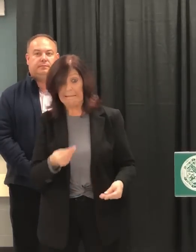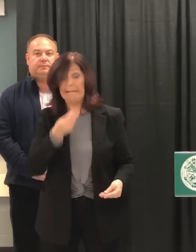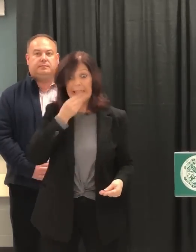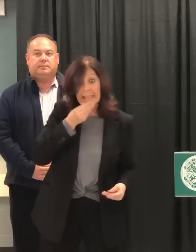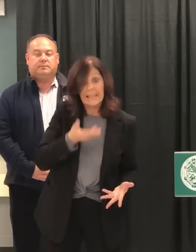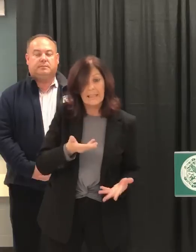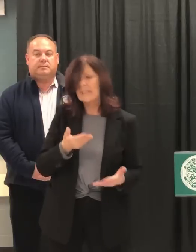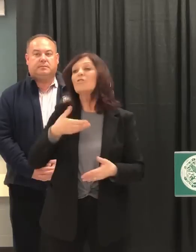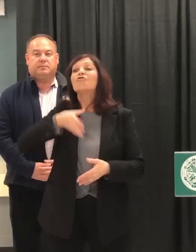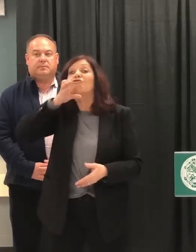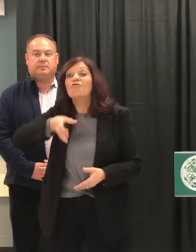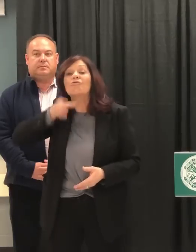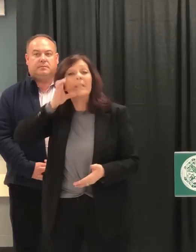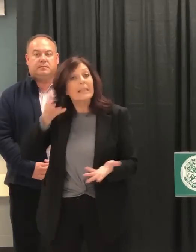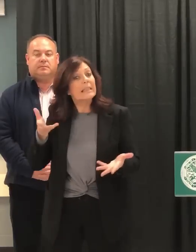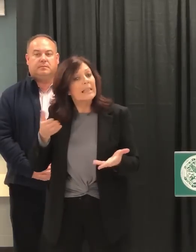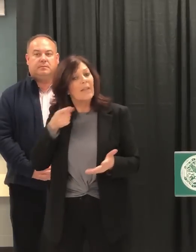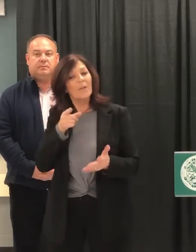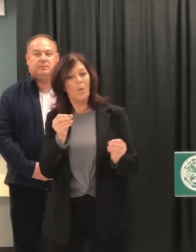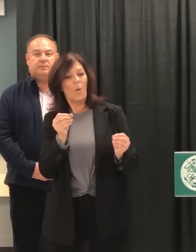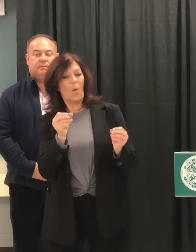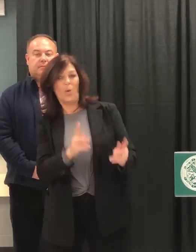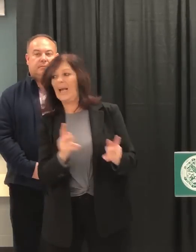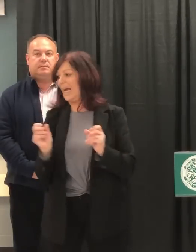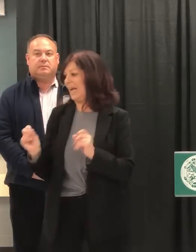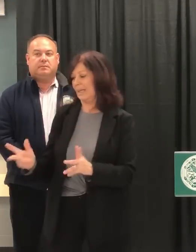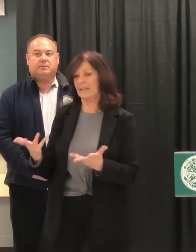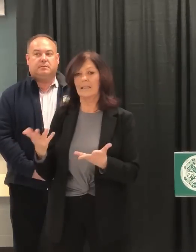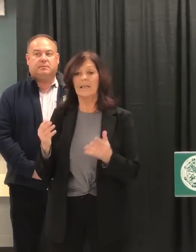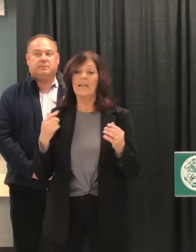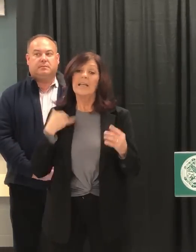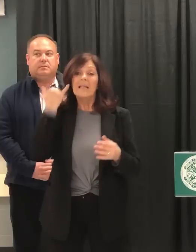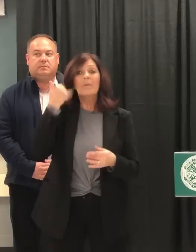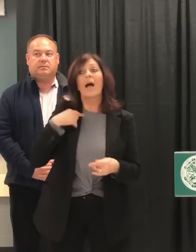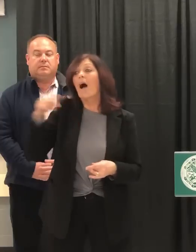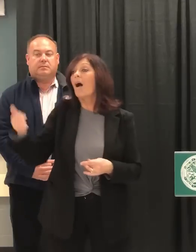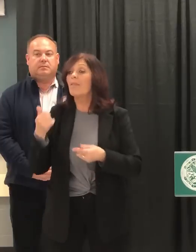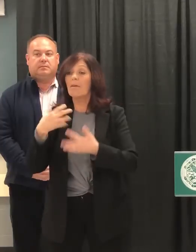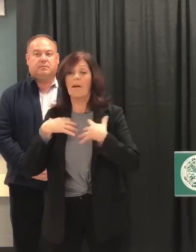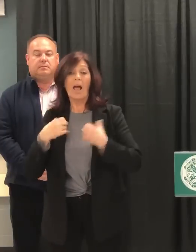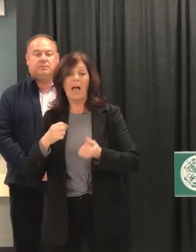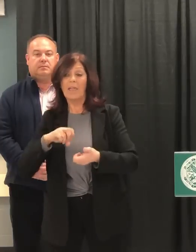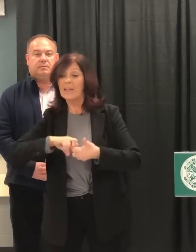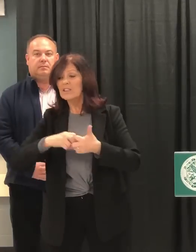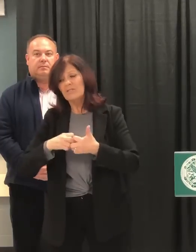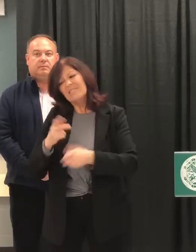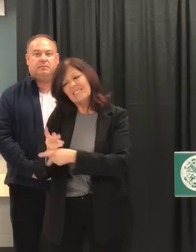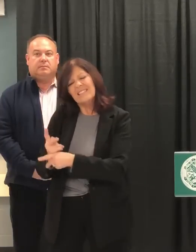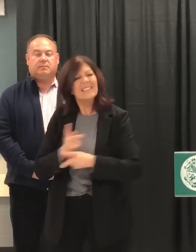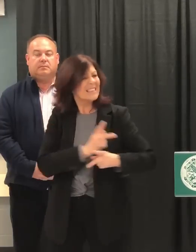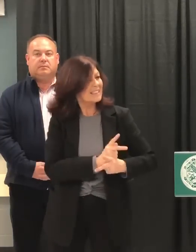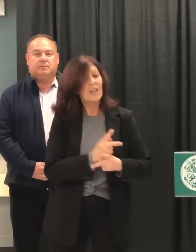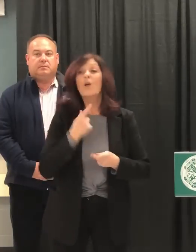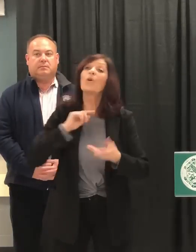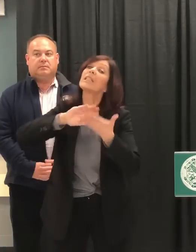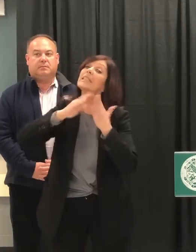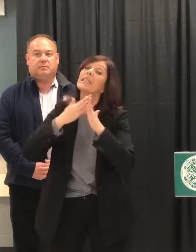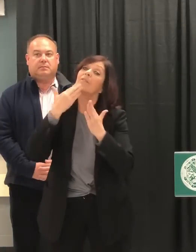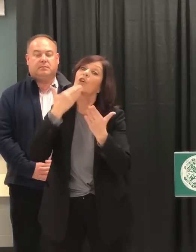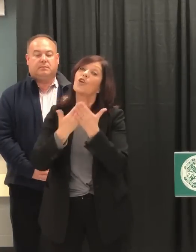food and they're drinking and that they're okay, and there's no other health conditions that they have that really needs to be addressed. So it's really important. We're the city of good